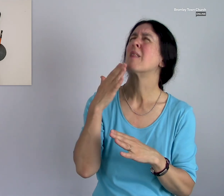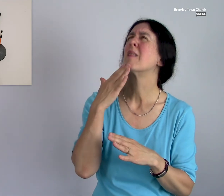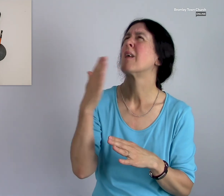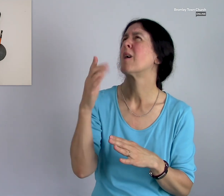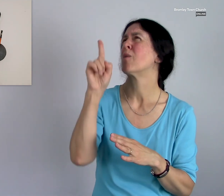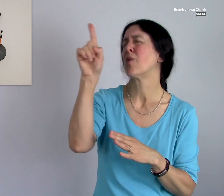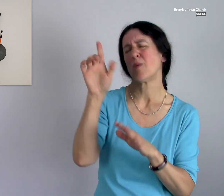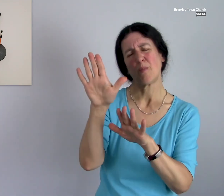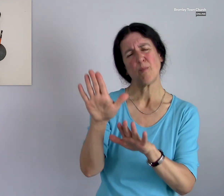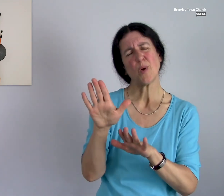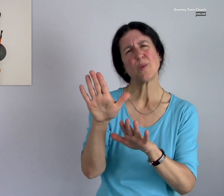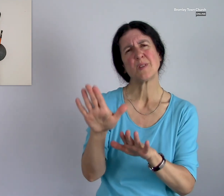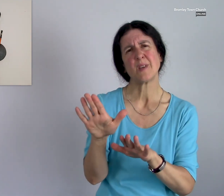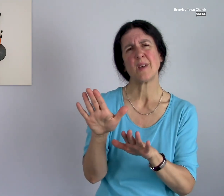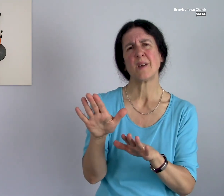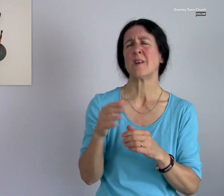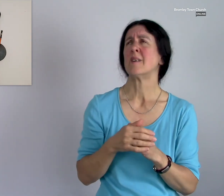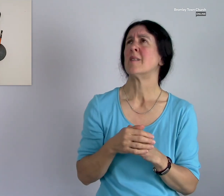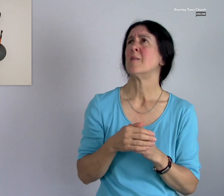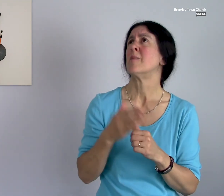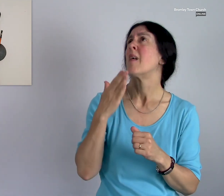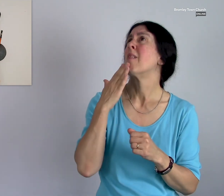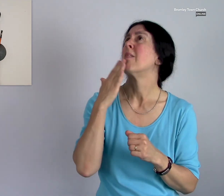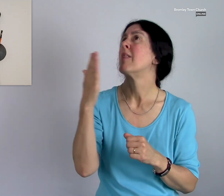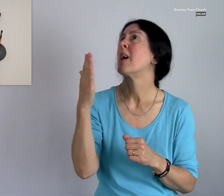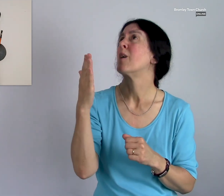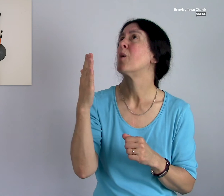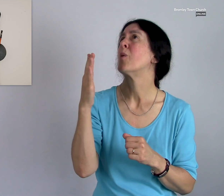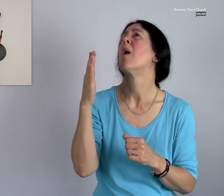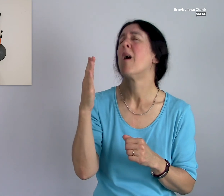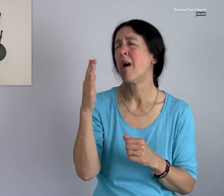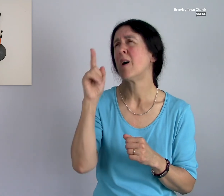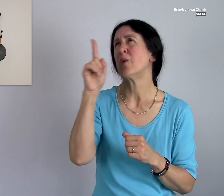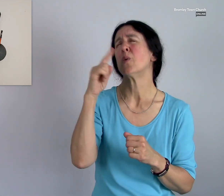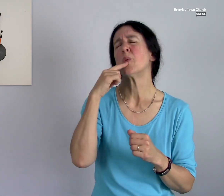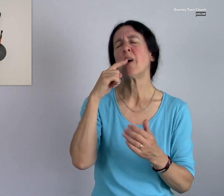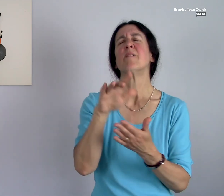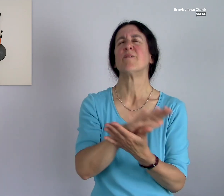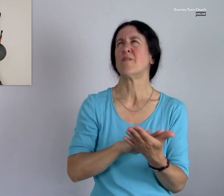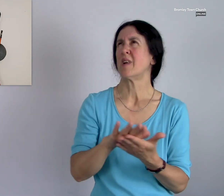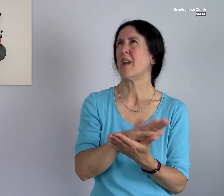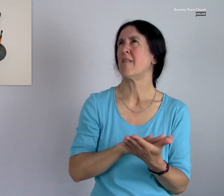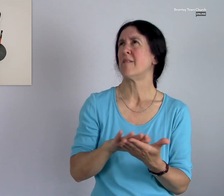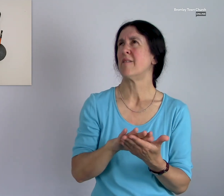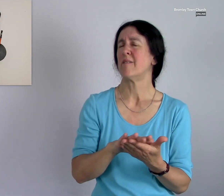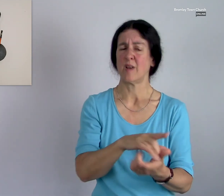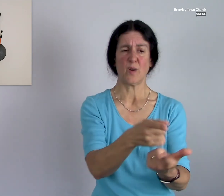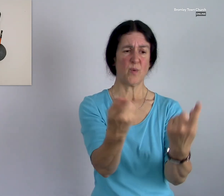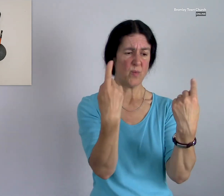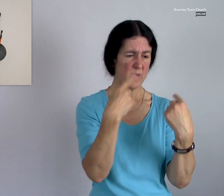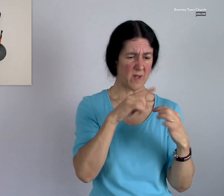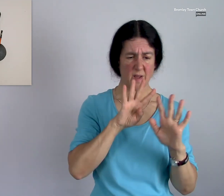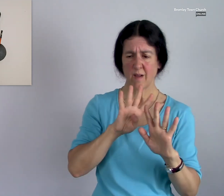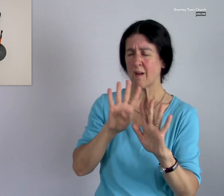of mercy. I want to thank you that you are a God who forgives. And we come before you